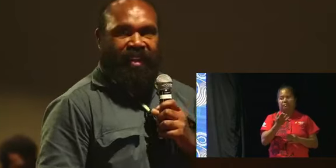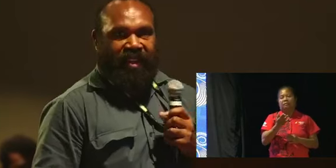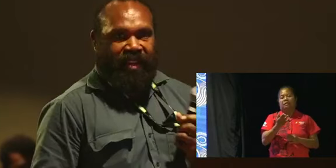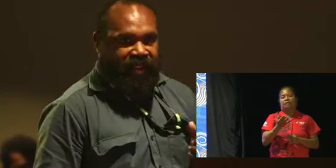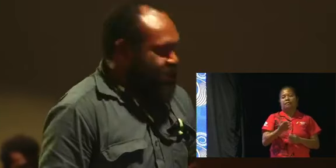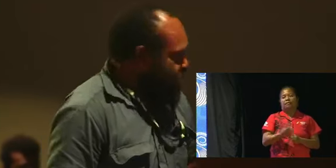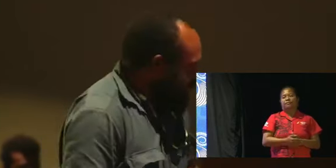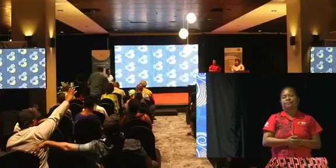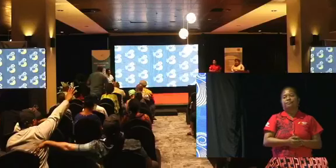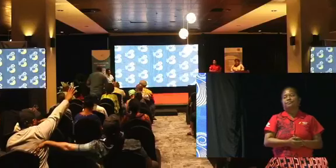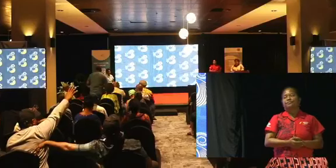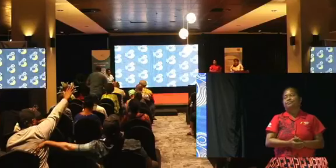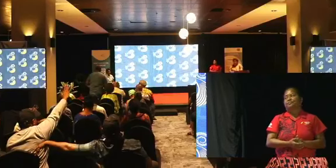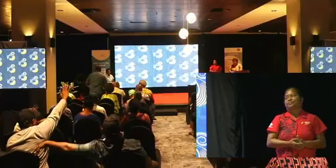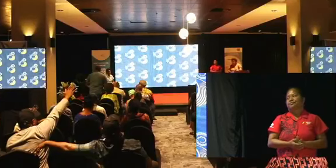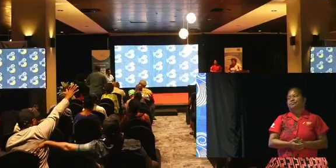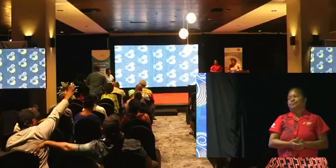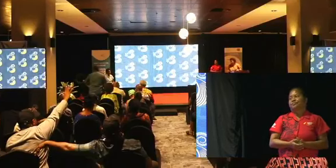la.